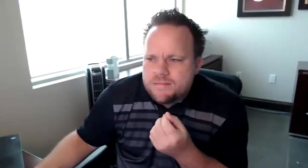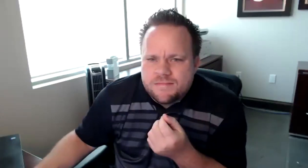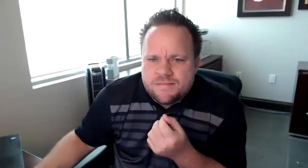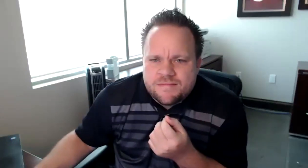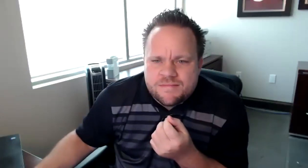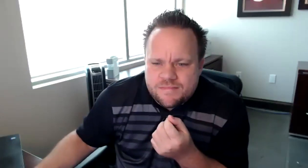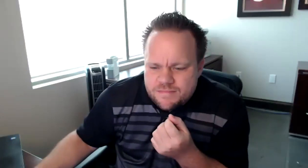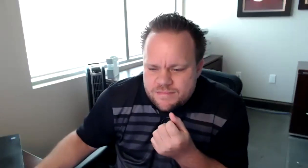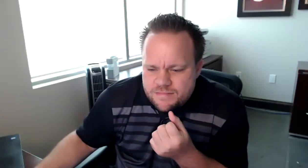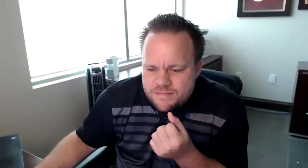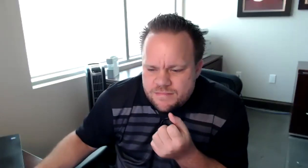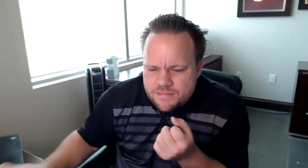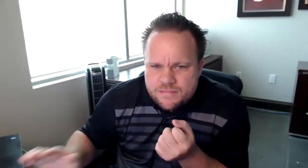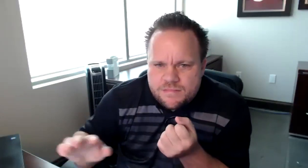I don't know why it's on me.